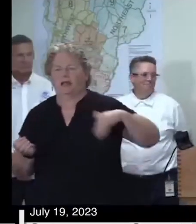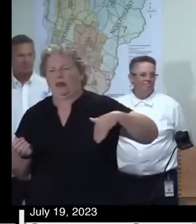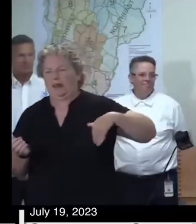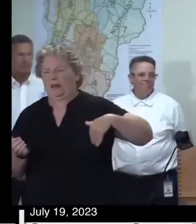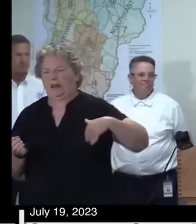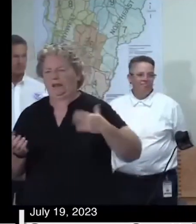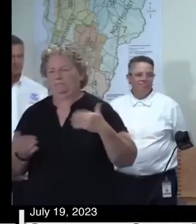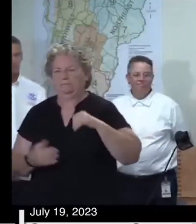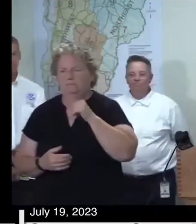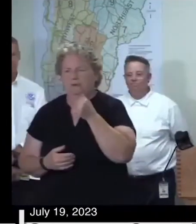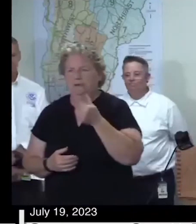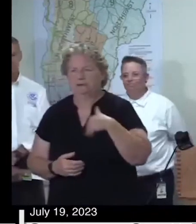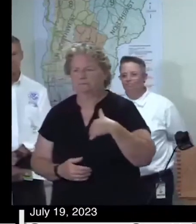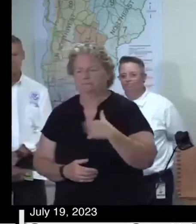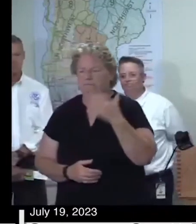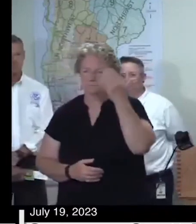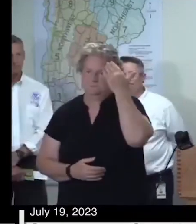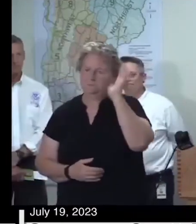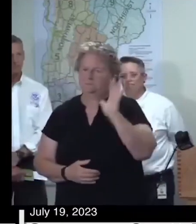I don't know.